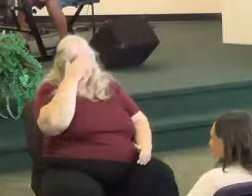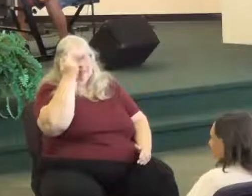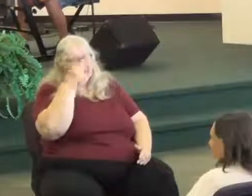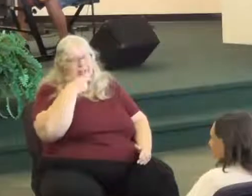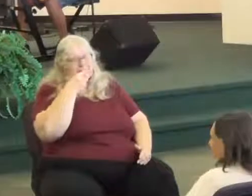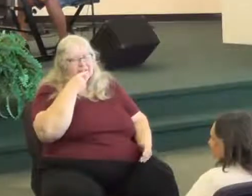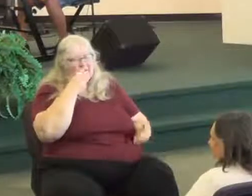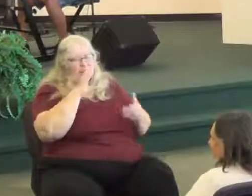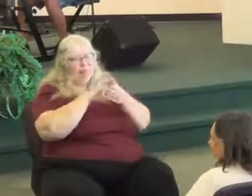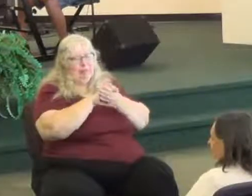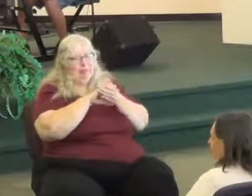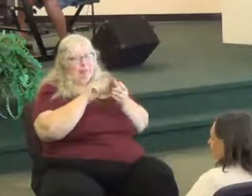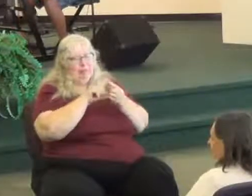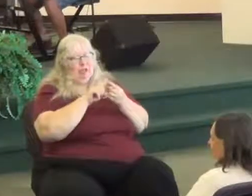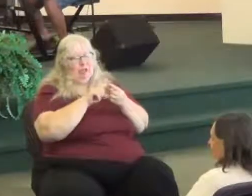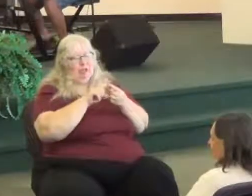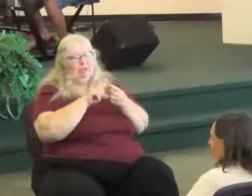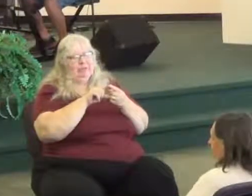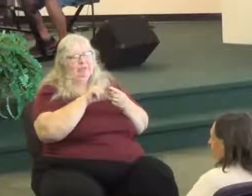Haven't you heard from God today?